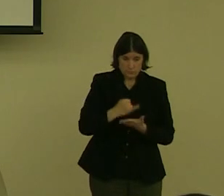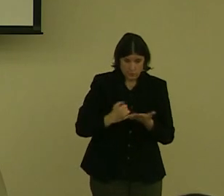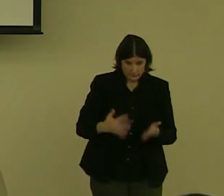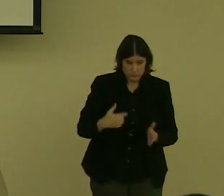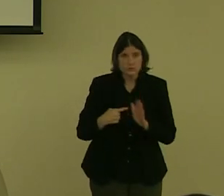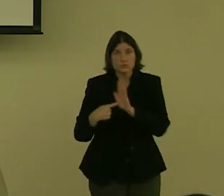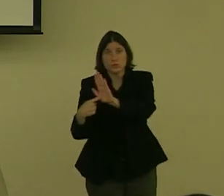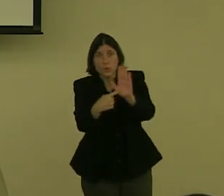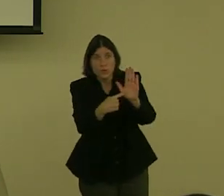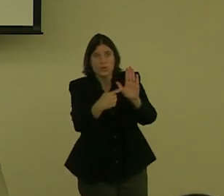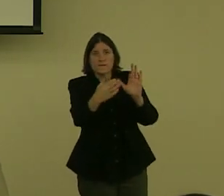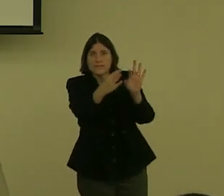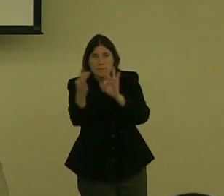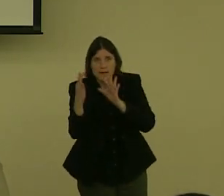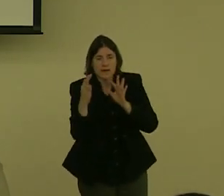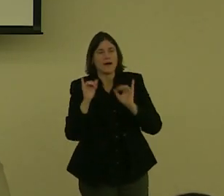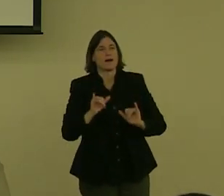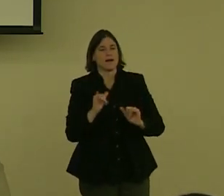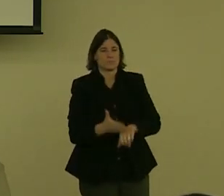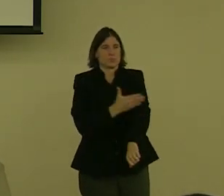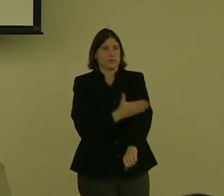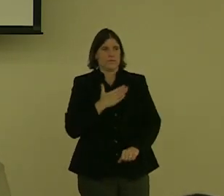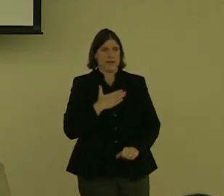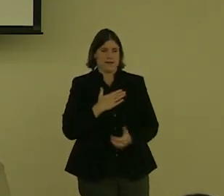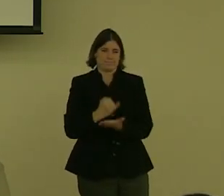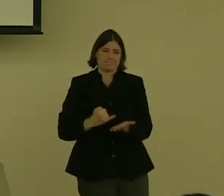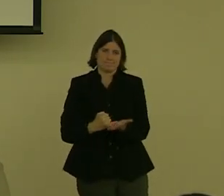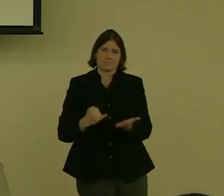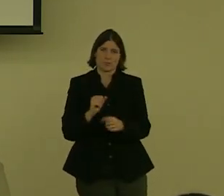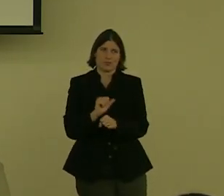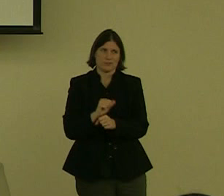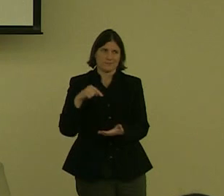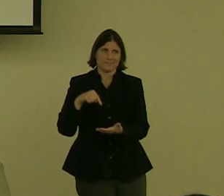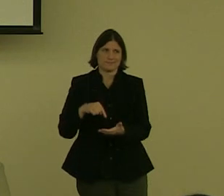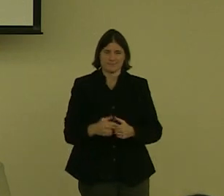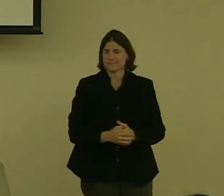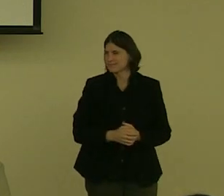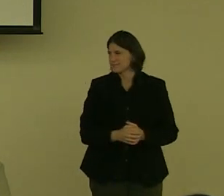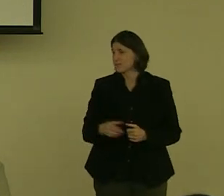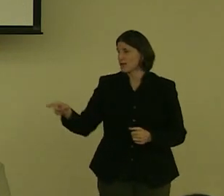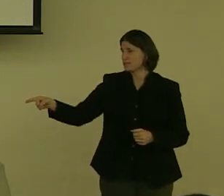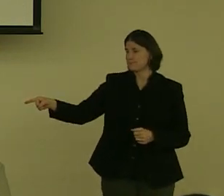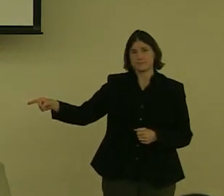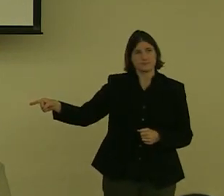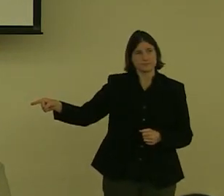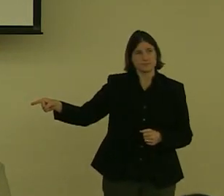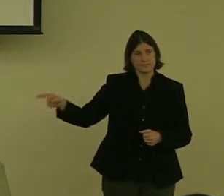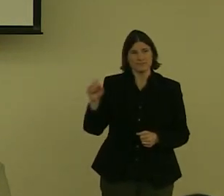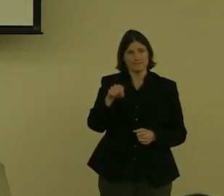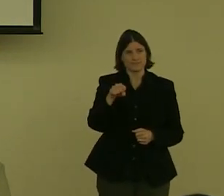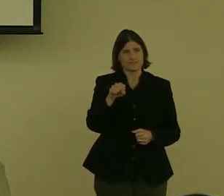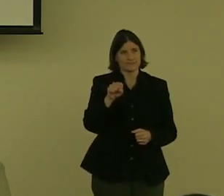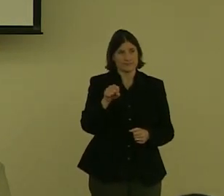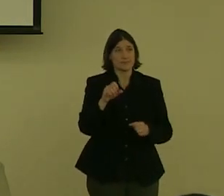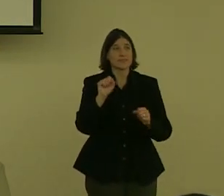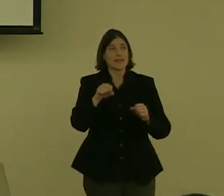is an interesting example, because in his archives, he has project files for every project, and you can see, you know,